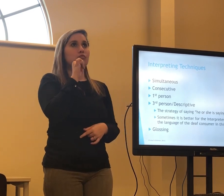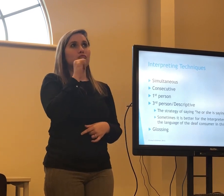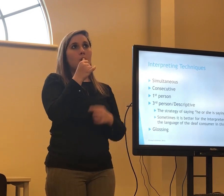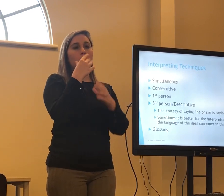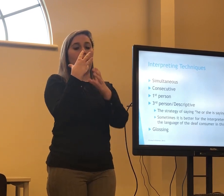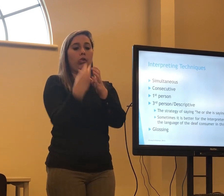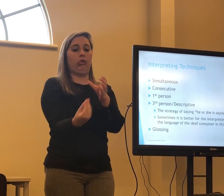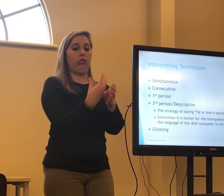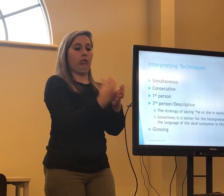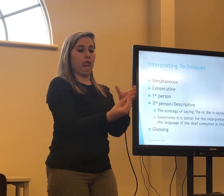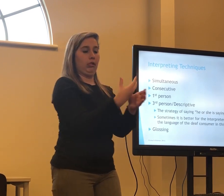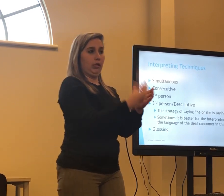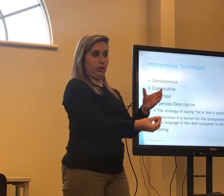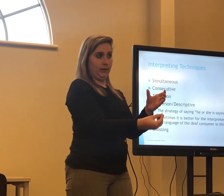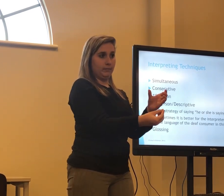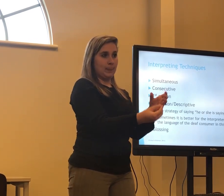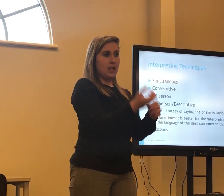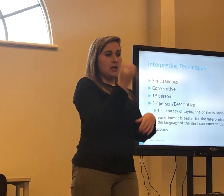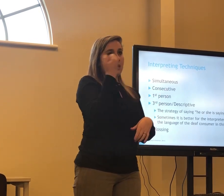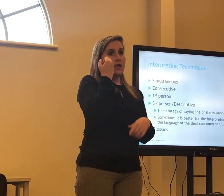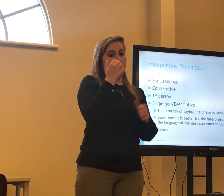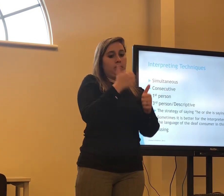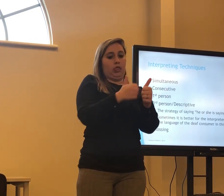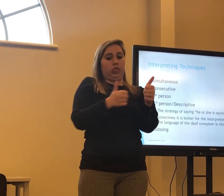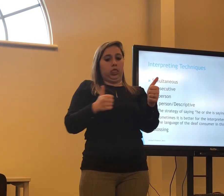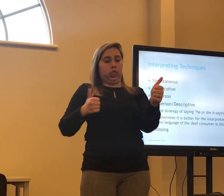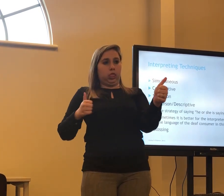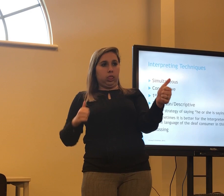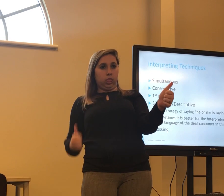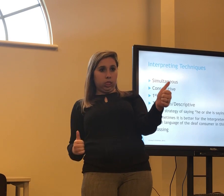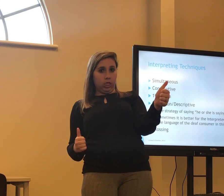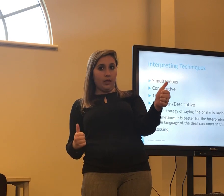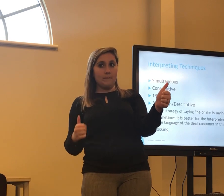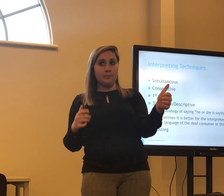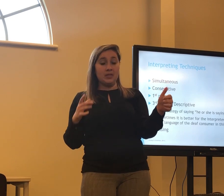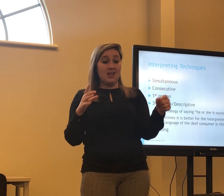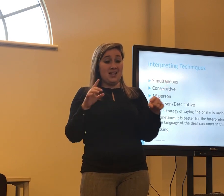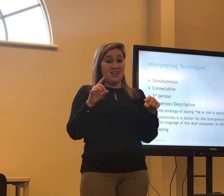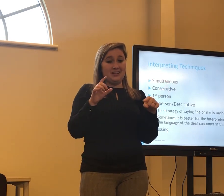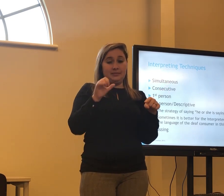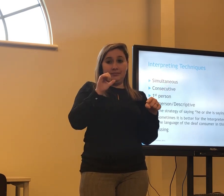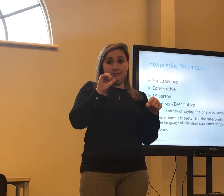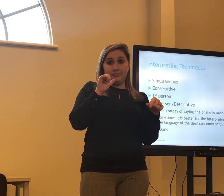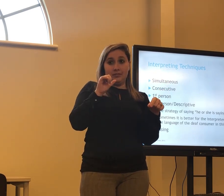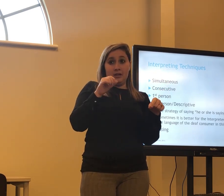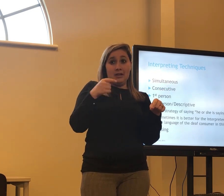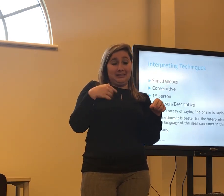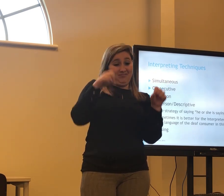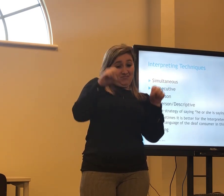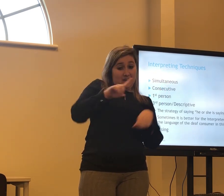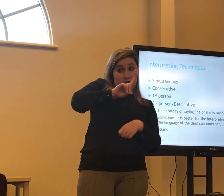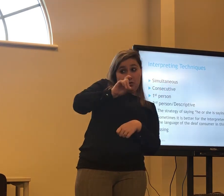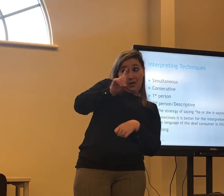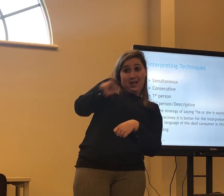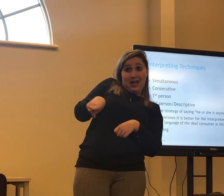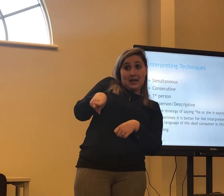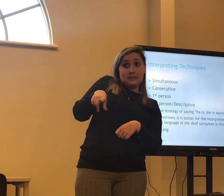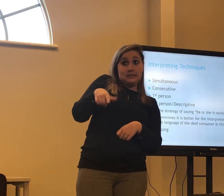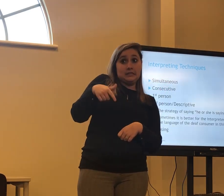like behind and you miss something. Can you ask again? Like I know in other settings that you ask and you're like, okay, sorry. You ask your client, I